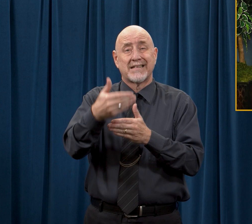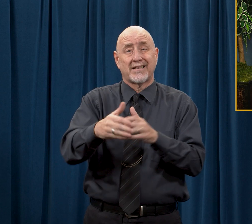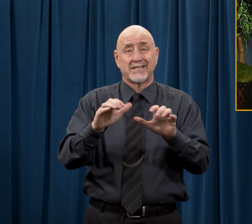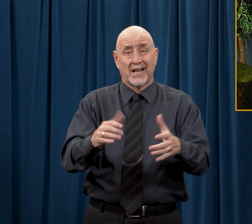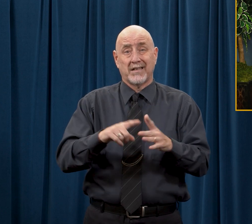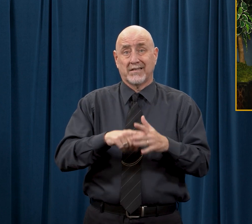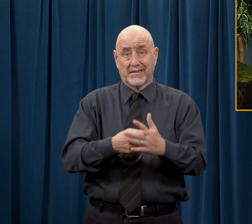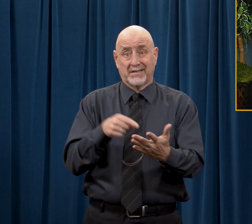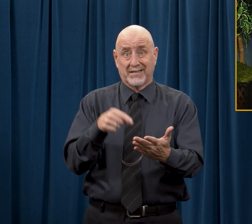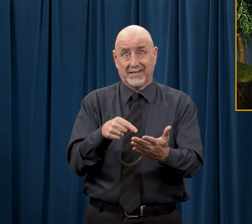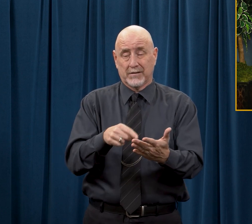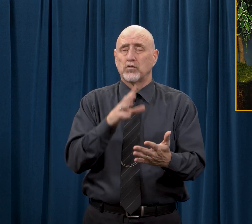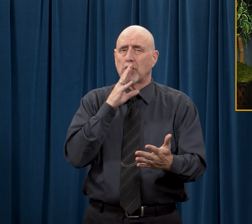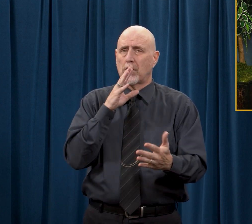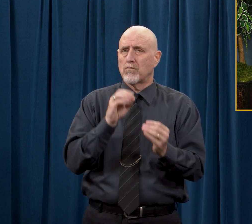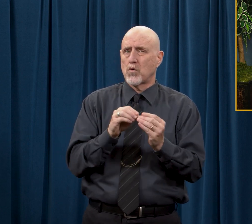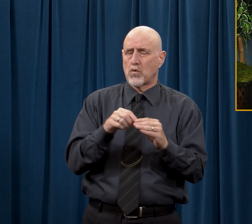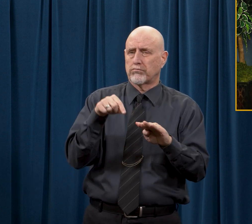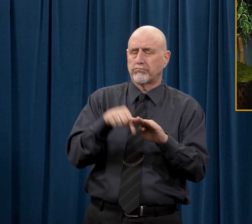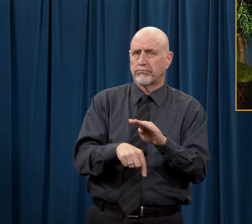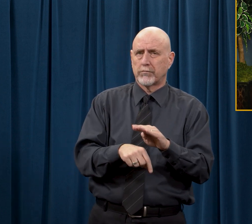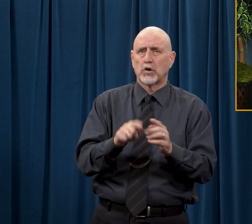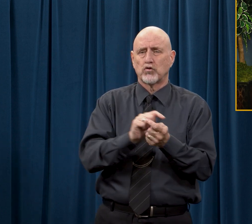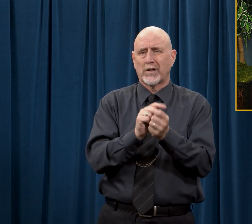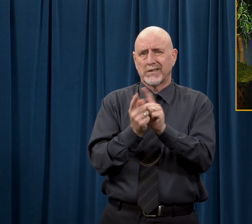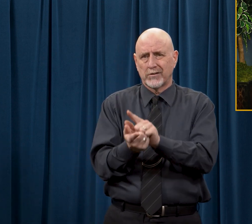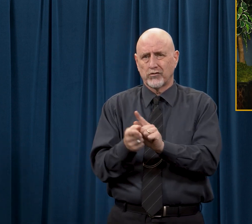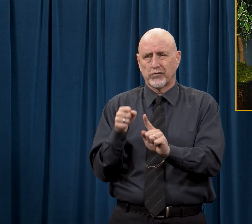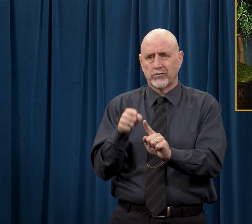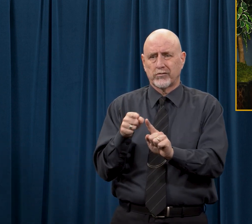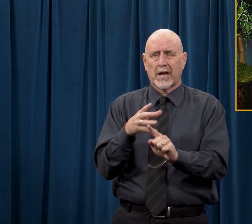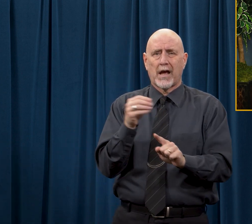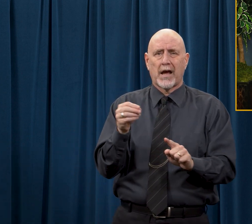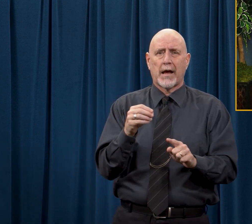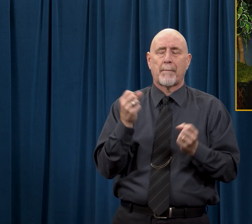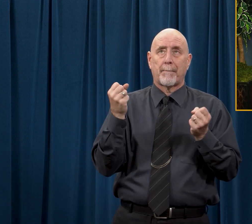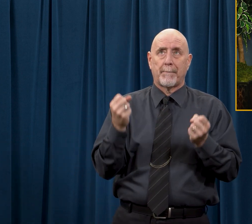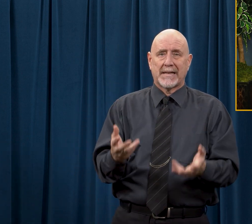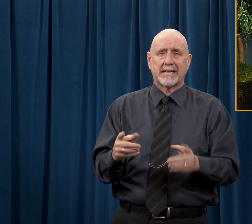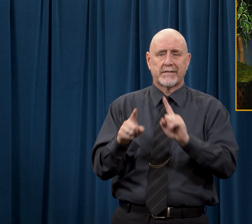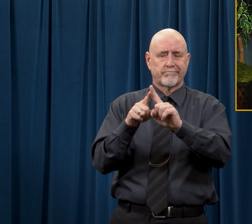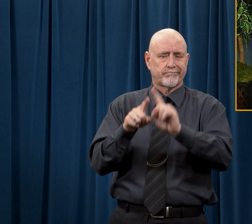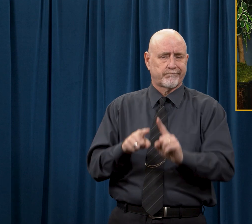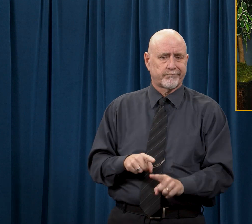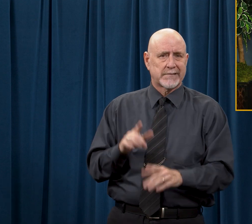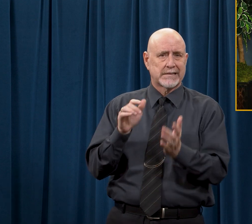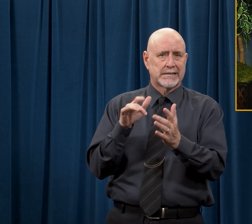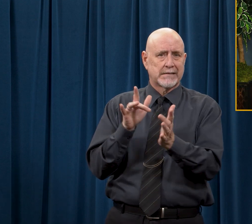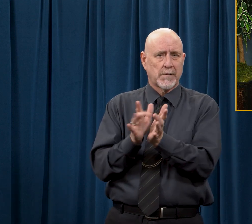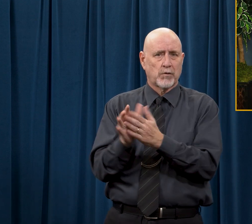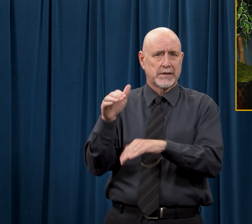begin the next session, then we'll talk about translation